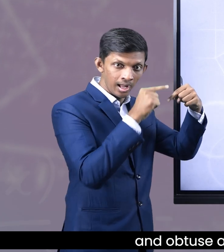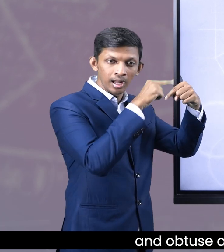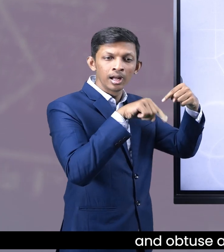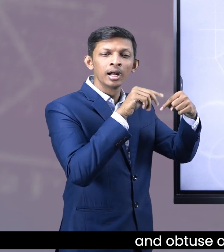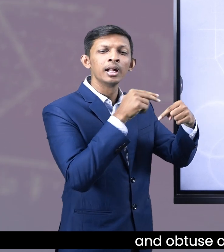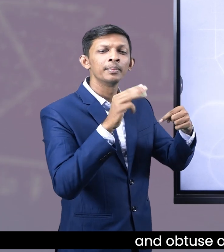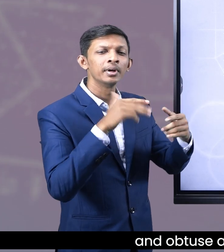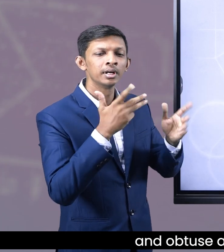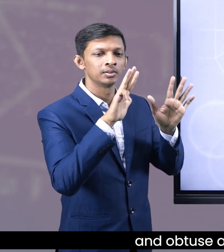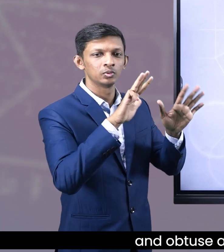more than 90 degrees.